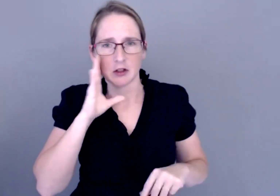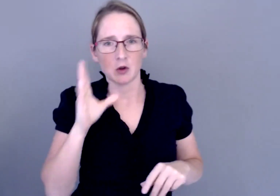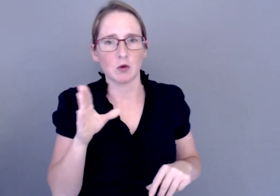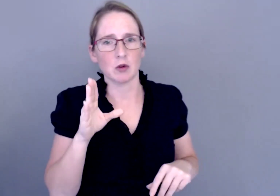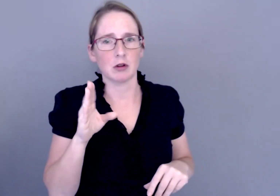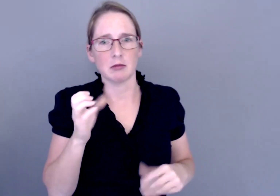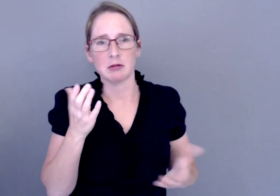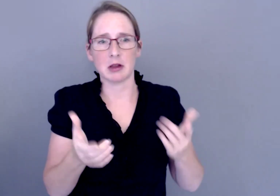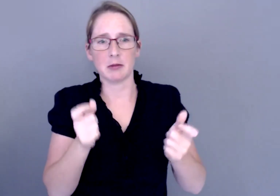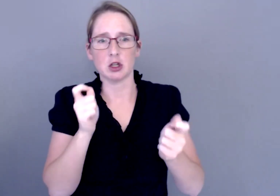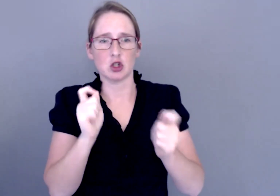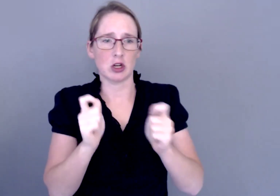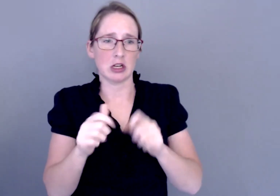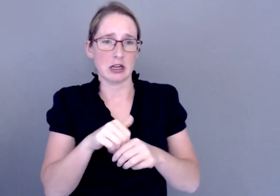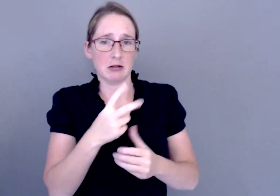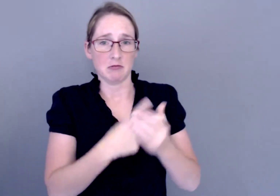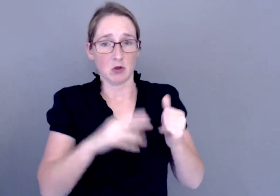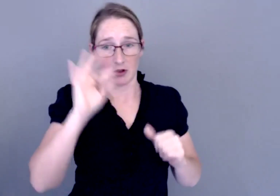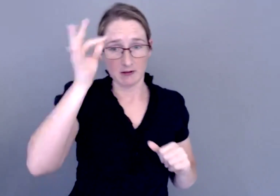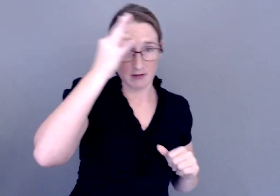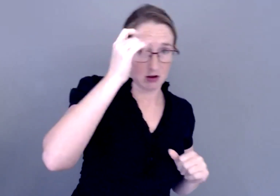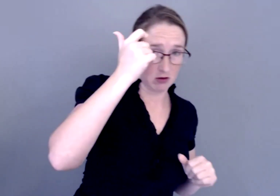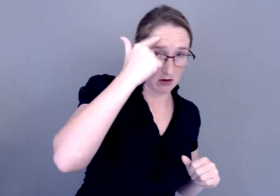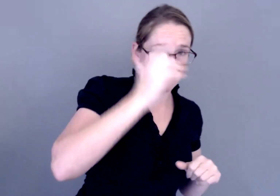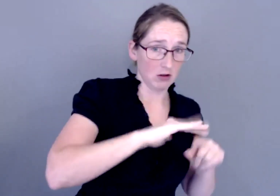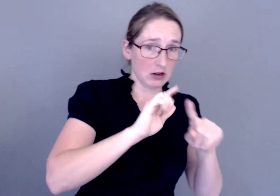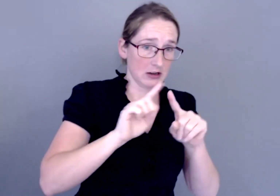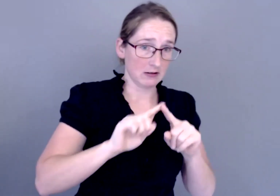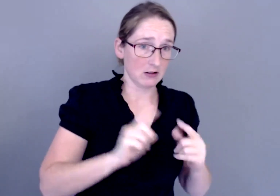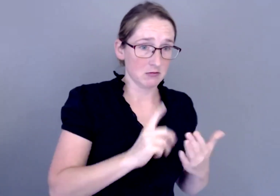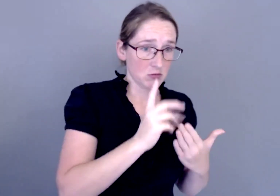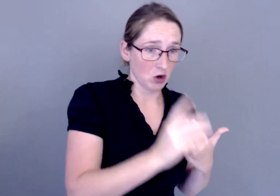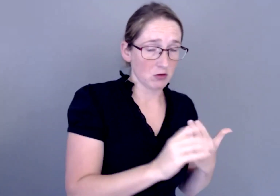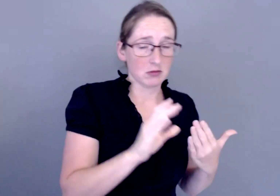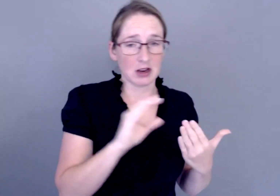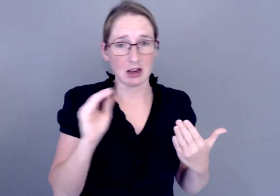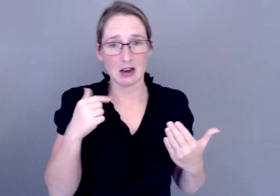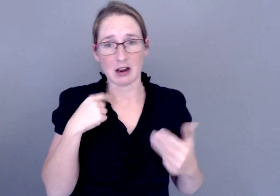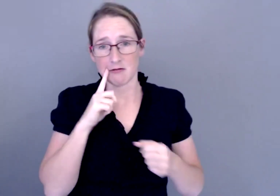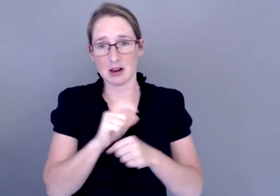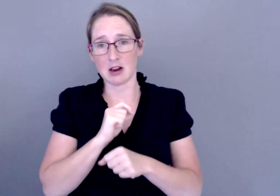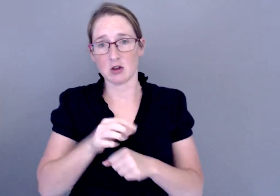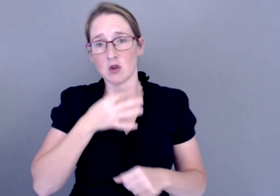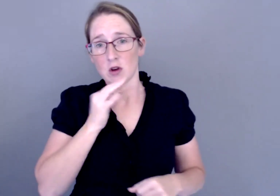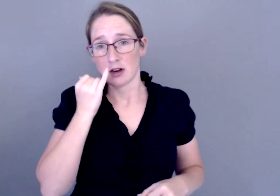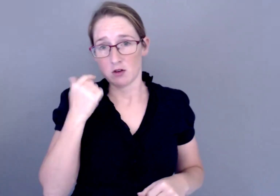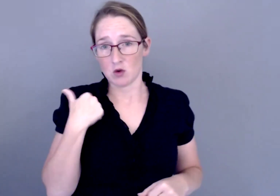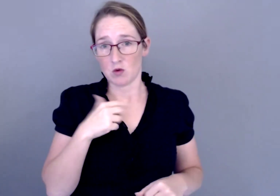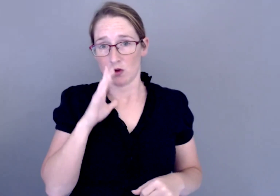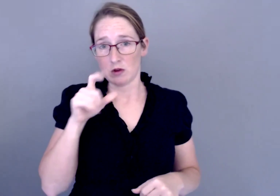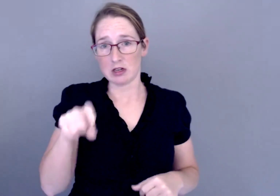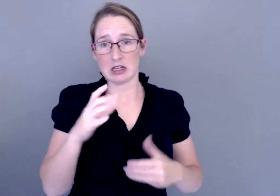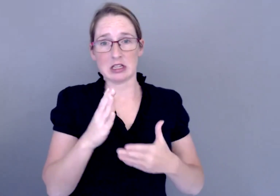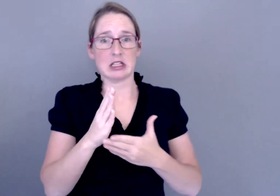that there may be changes imposed by the federal government on various programs. And I actually wonder if we're gonna need to have